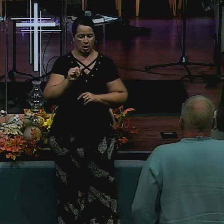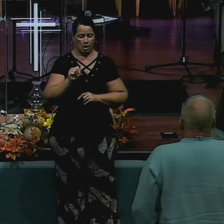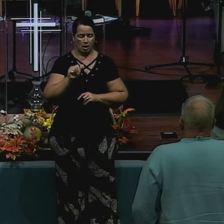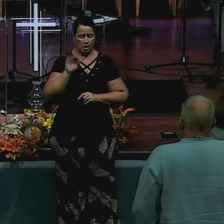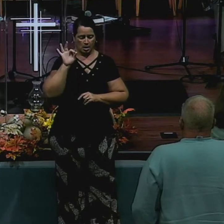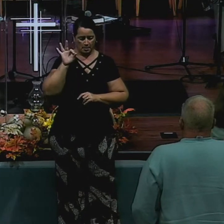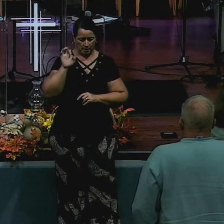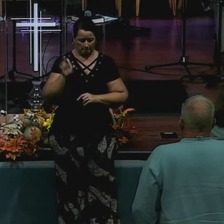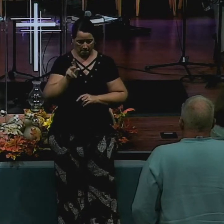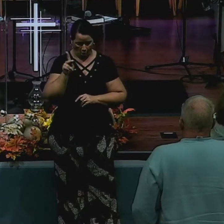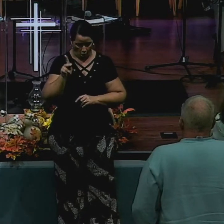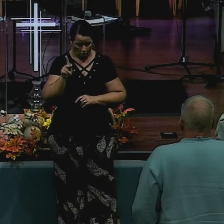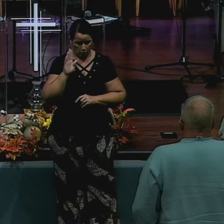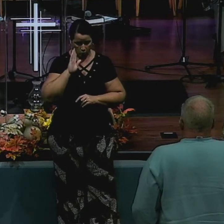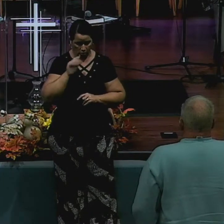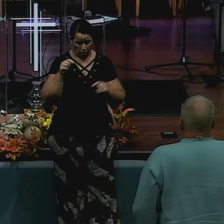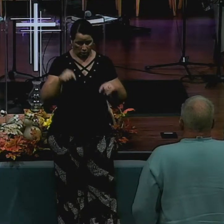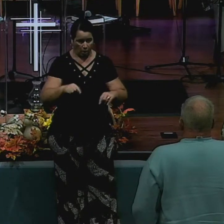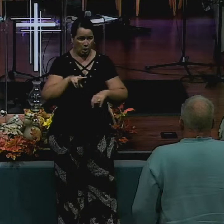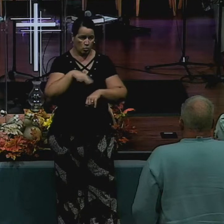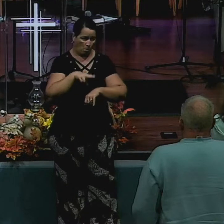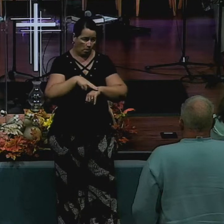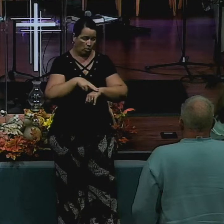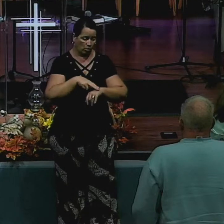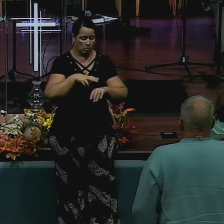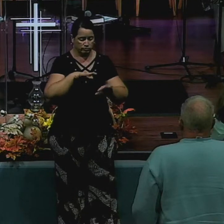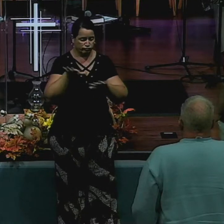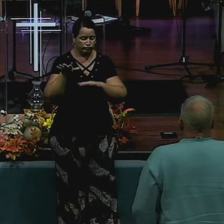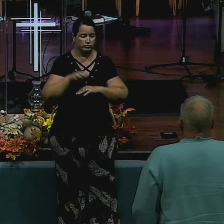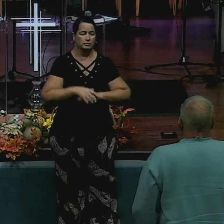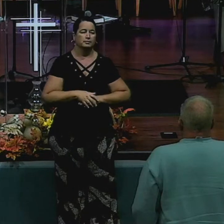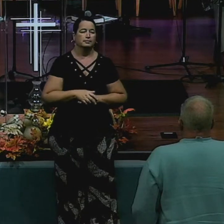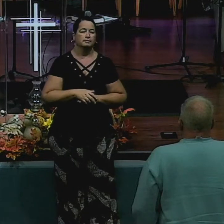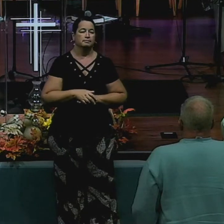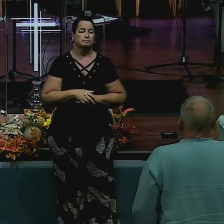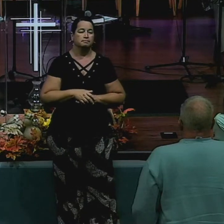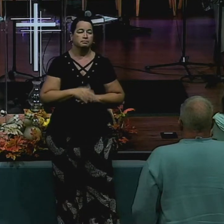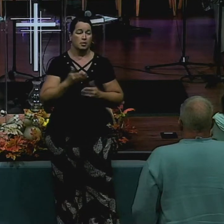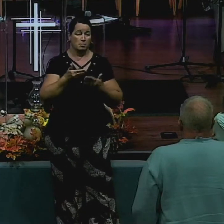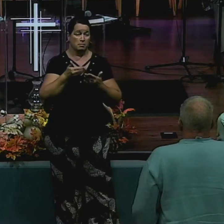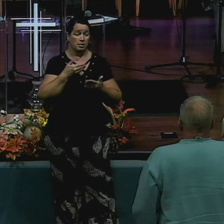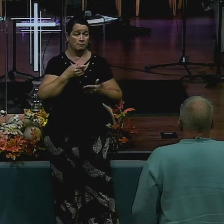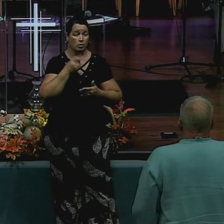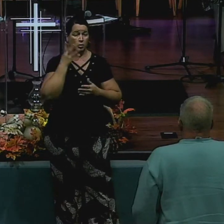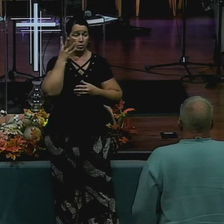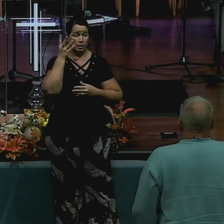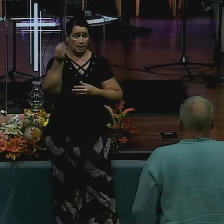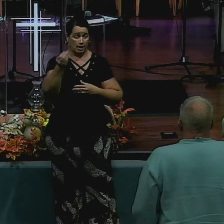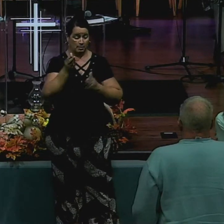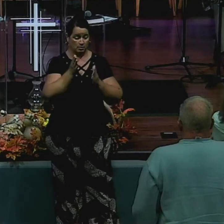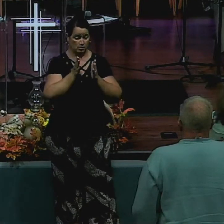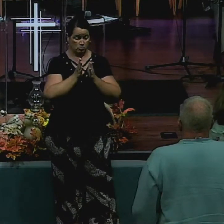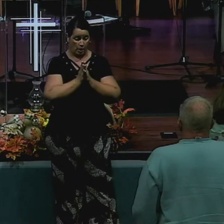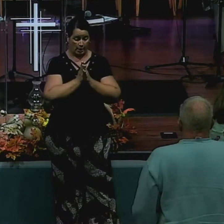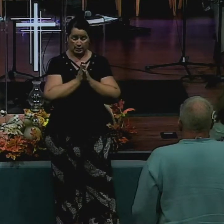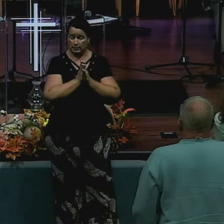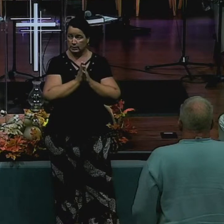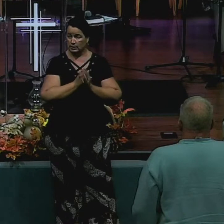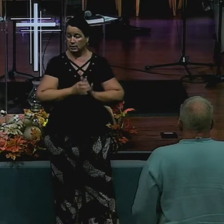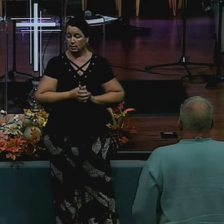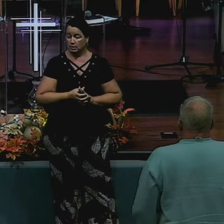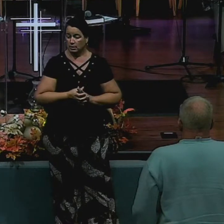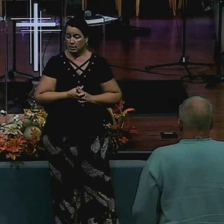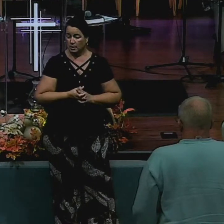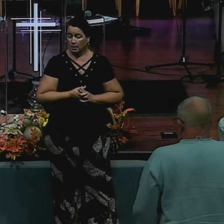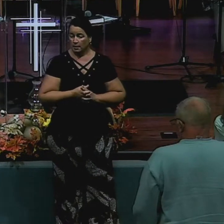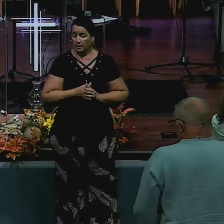so hope to see you tonight. But before Clyde leads us in a word of prayer, I just want to tell